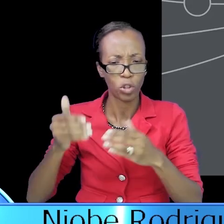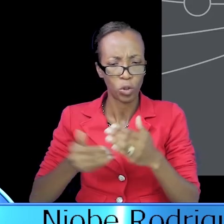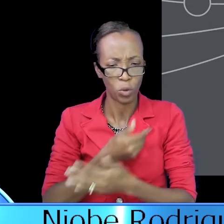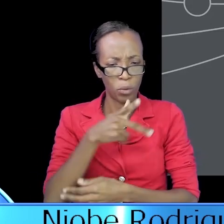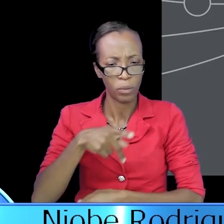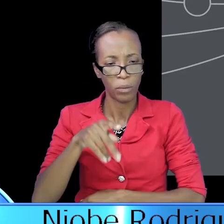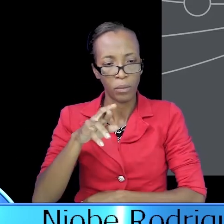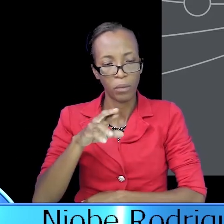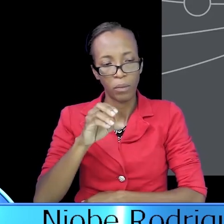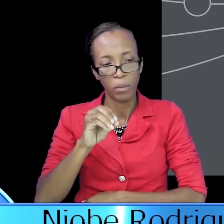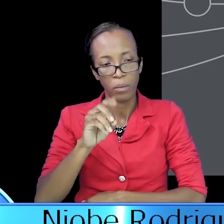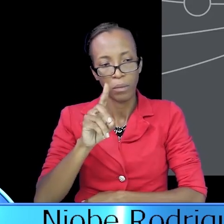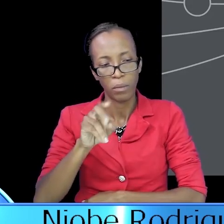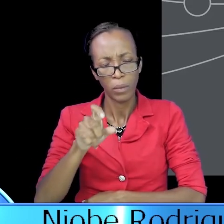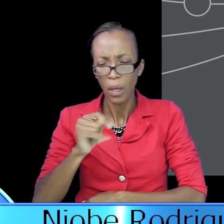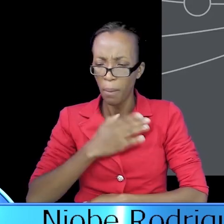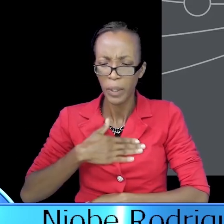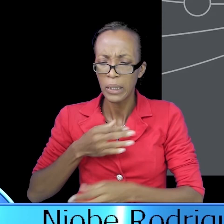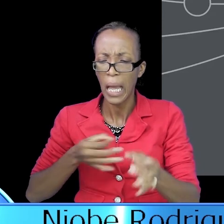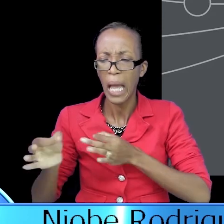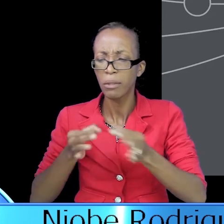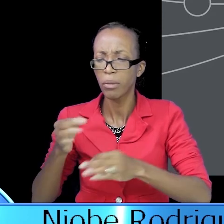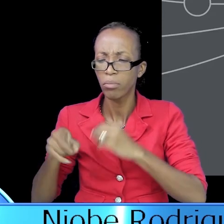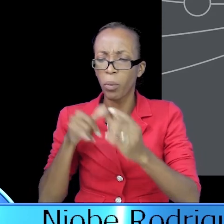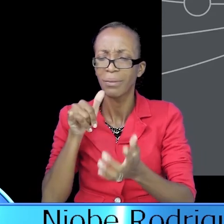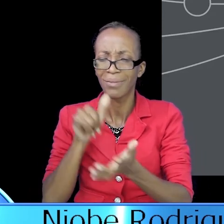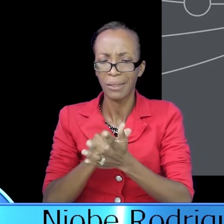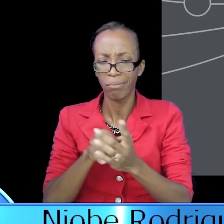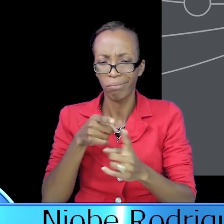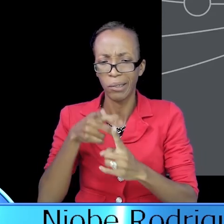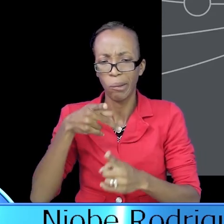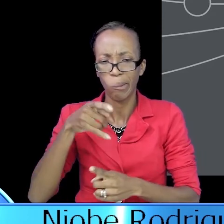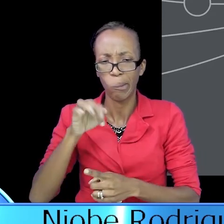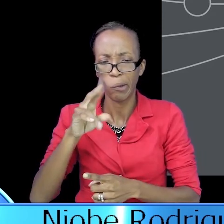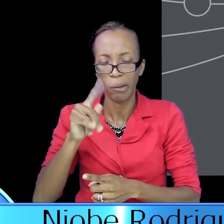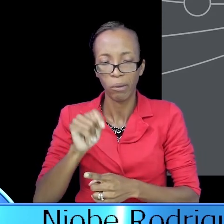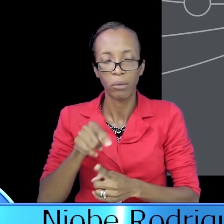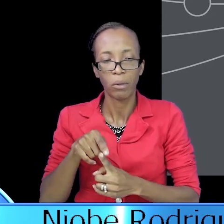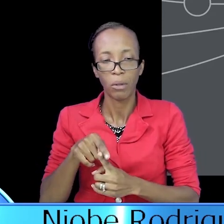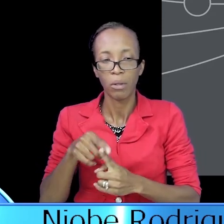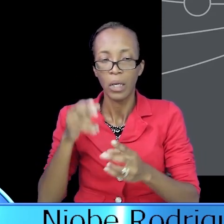through Trusted Tester. You mentioned that Deque